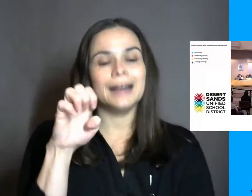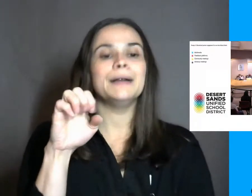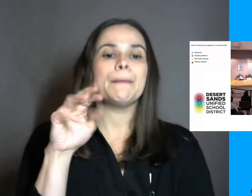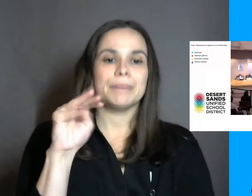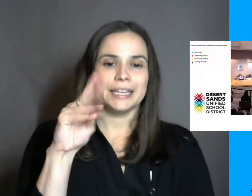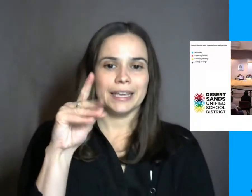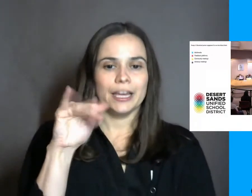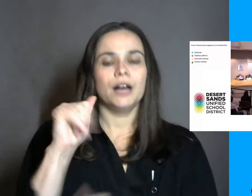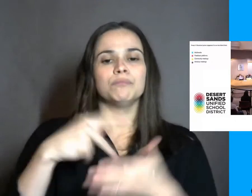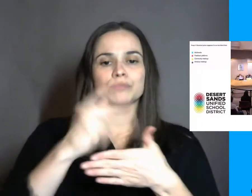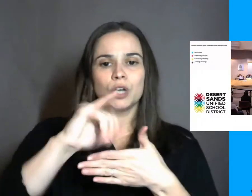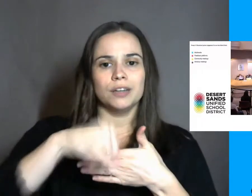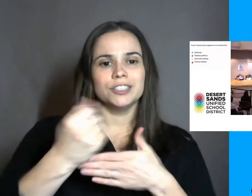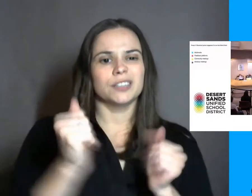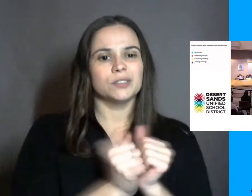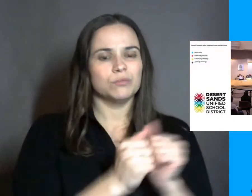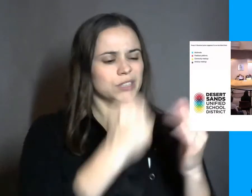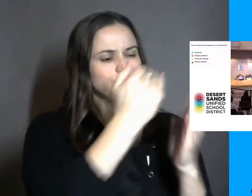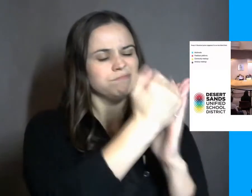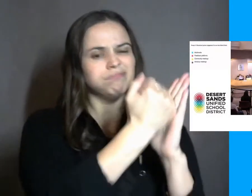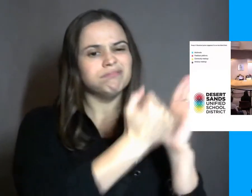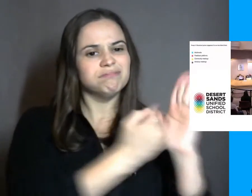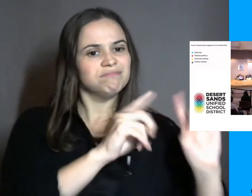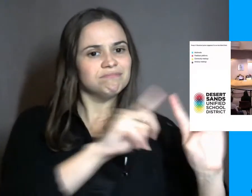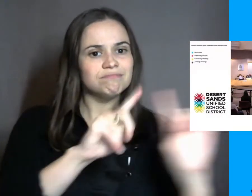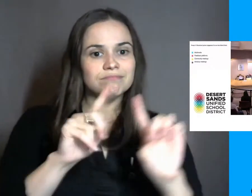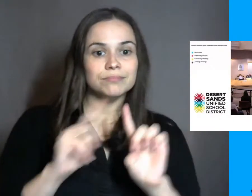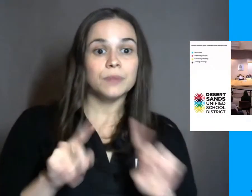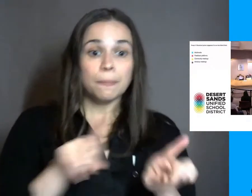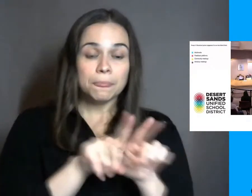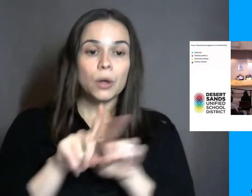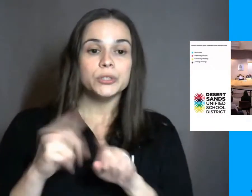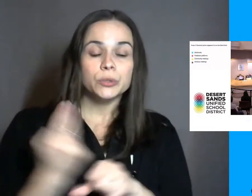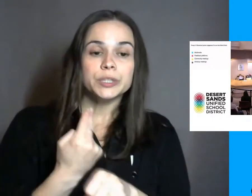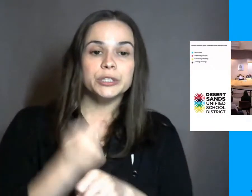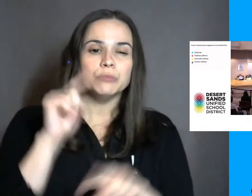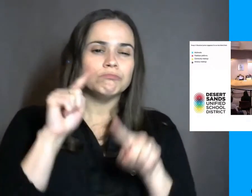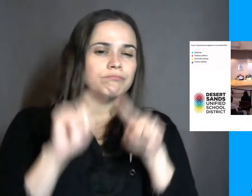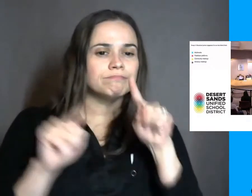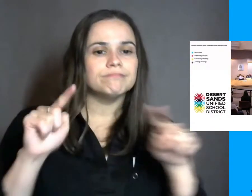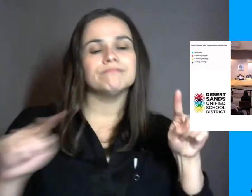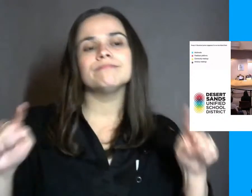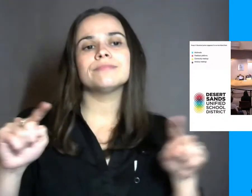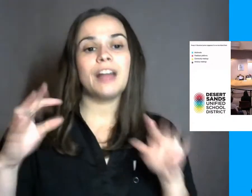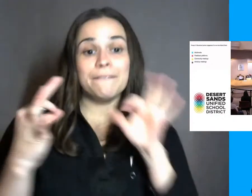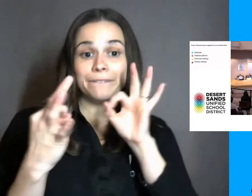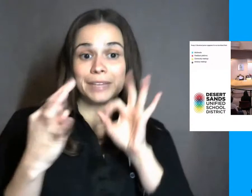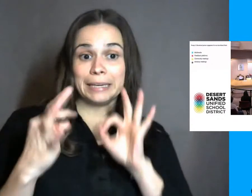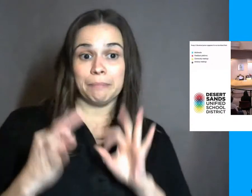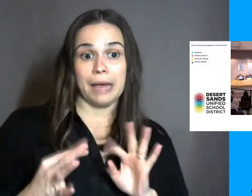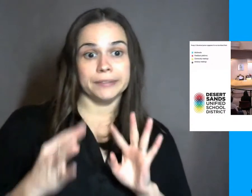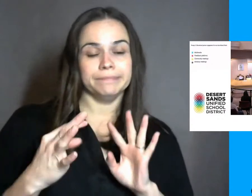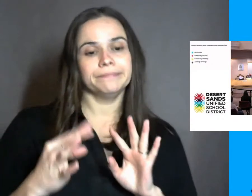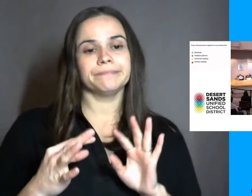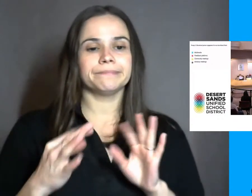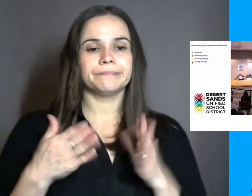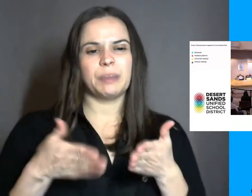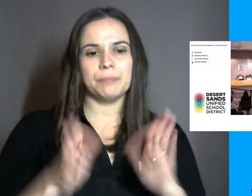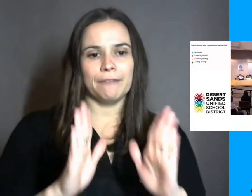posts, and school and district websites. We also used a variety of feedback platforms such as Google